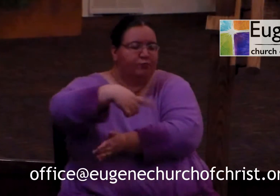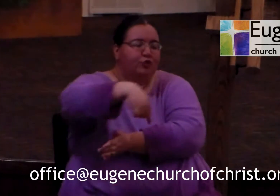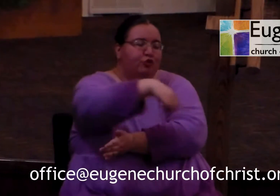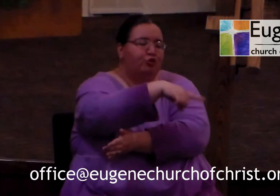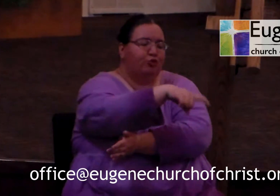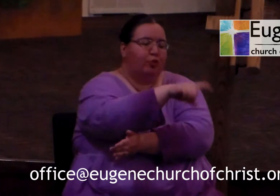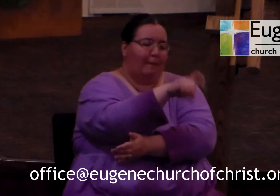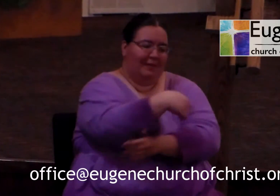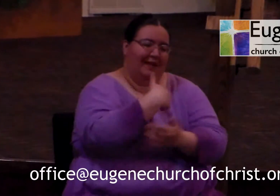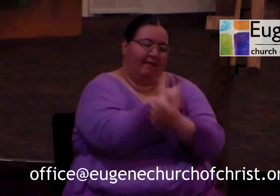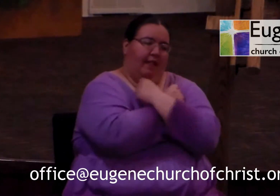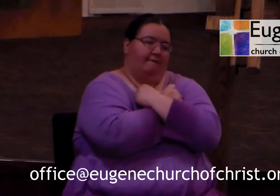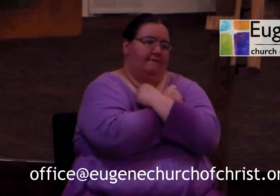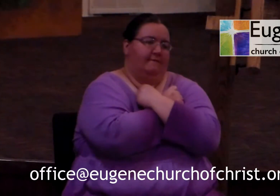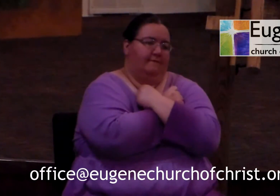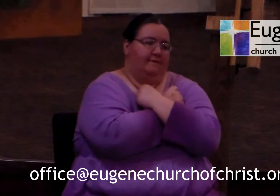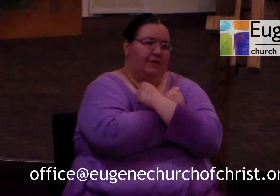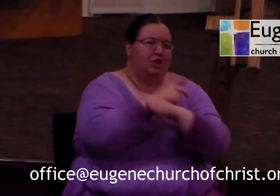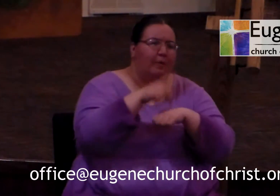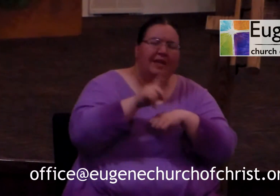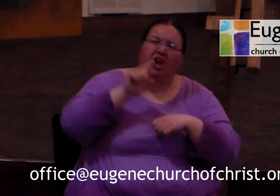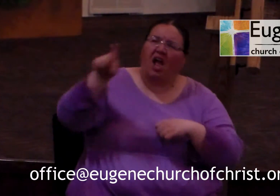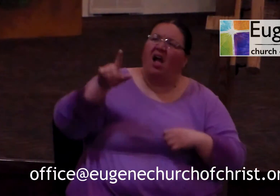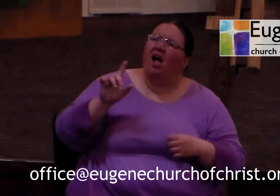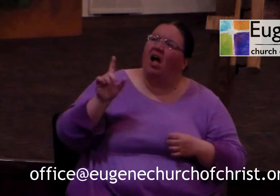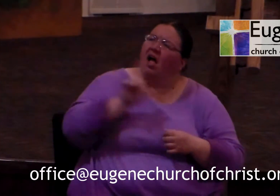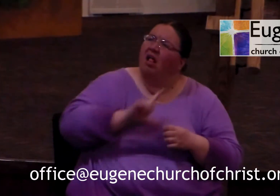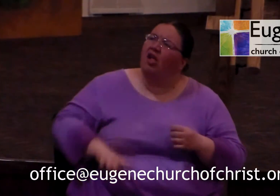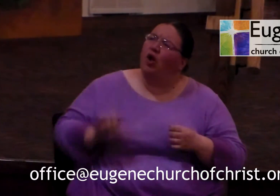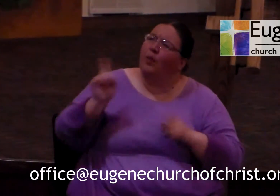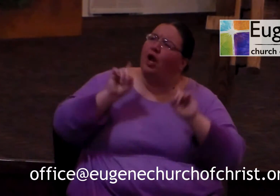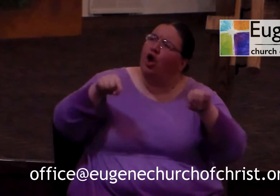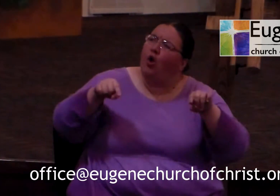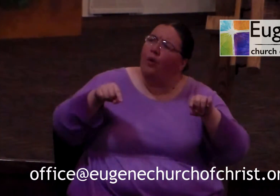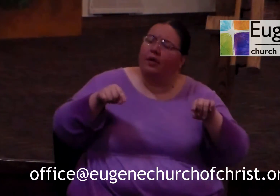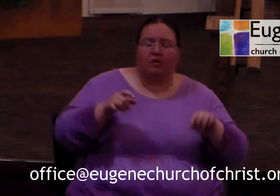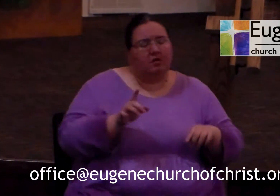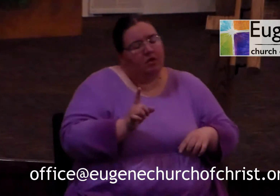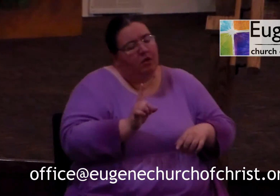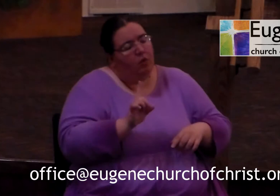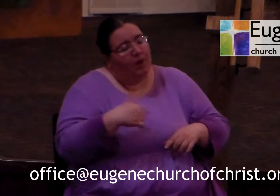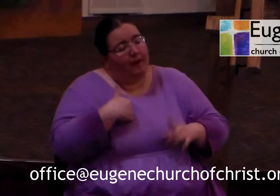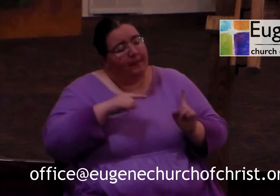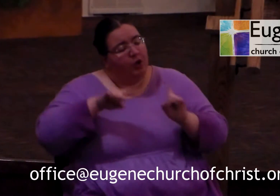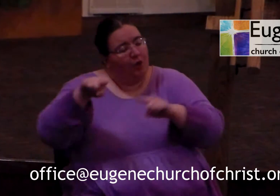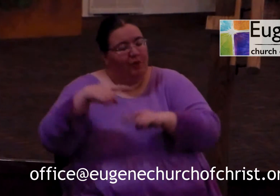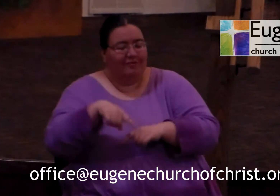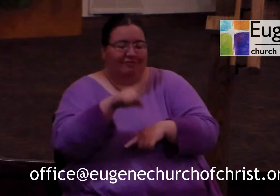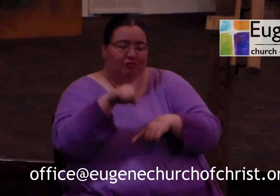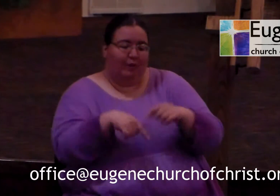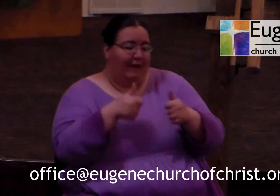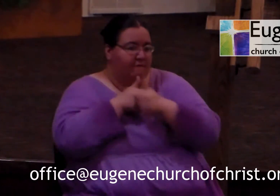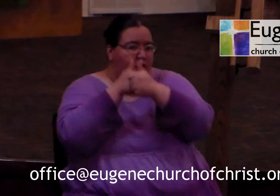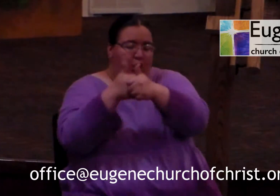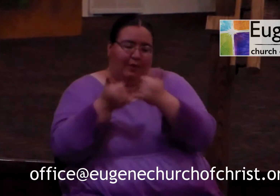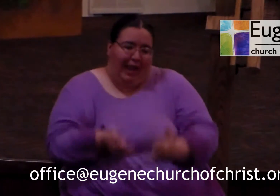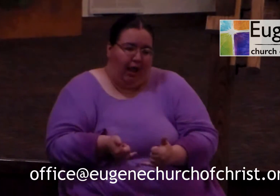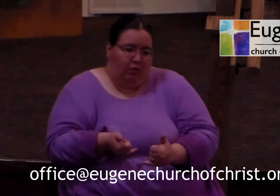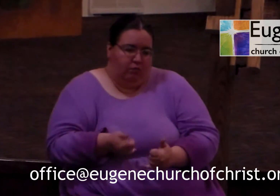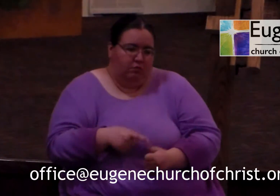going?" And Jesus replied, "Where I'm going, you cannot follow now, but you will follow later." And Peter asked, "Lord, why can't I